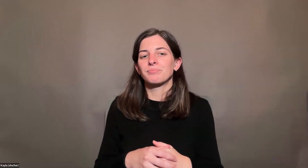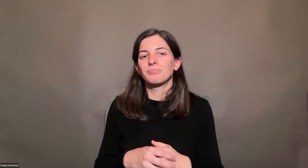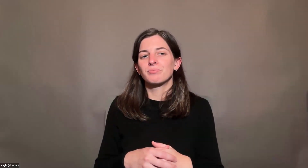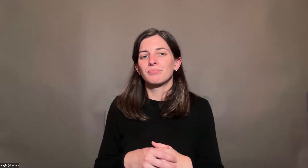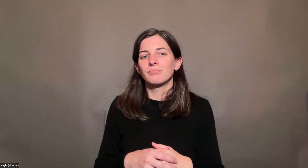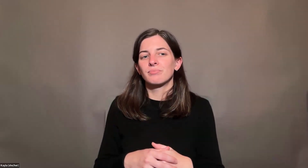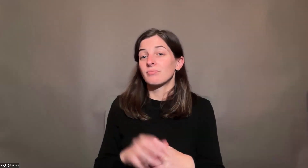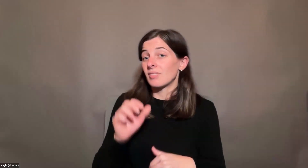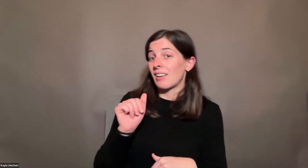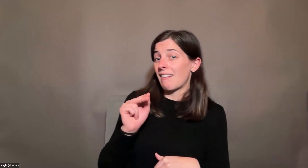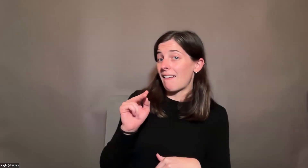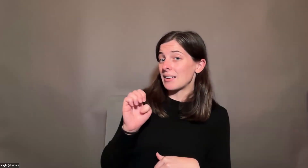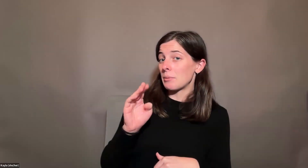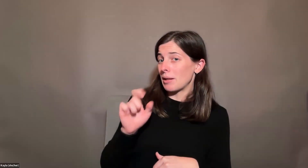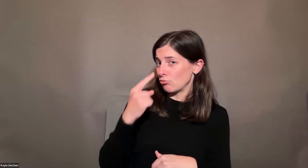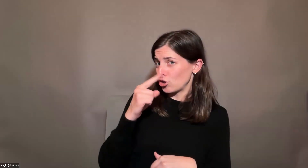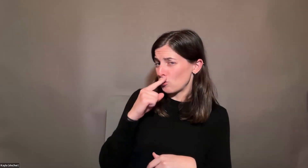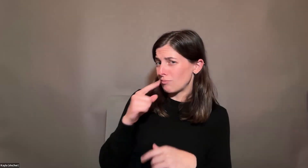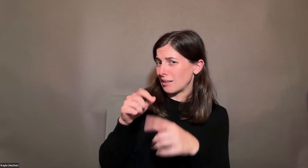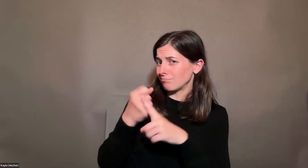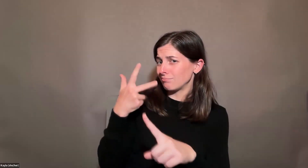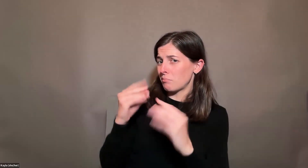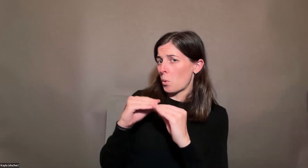some details on that testing tool that you were using? Anis is asking.